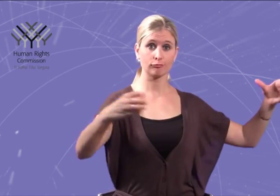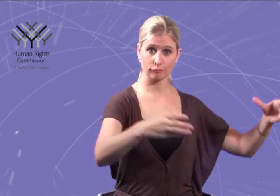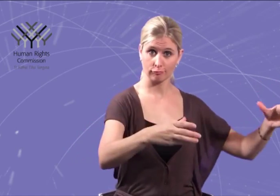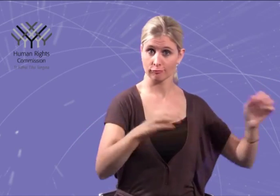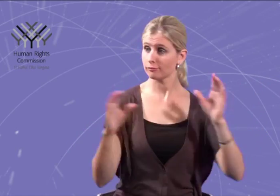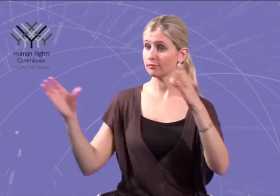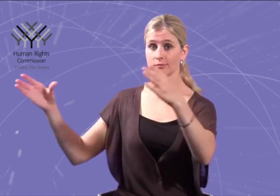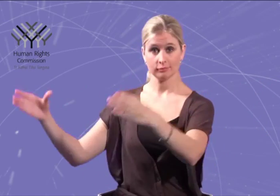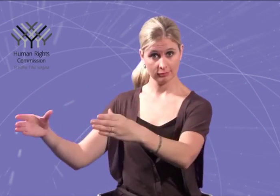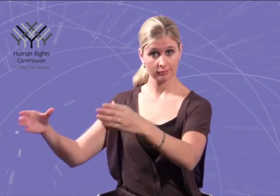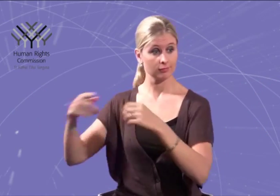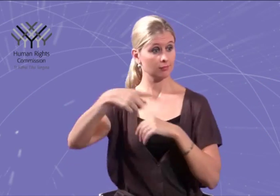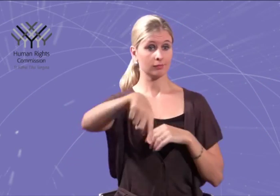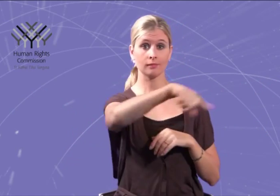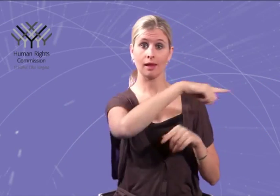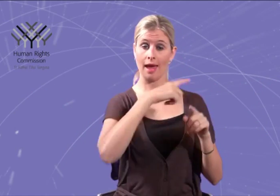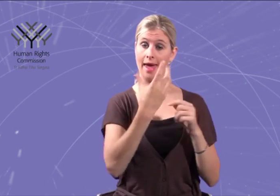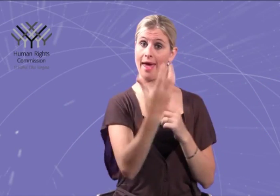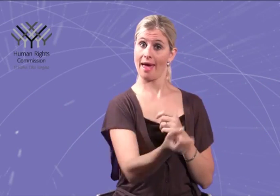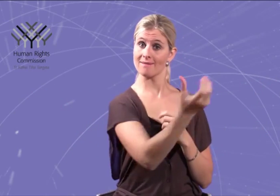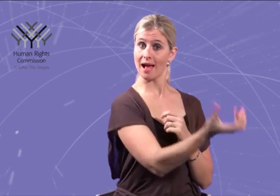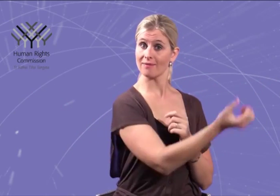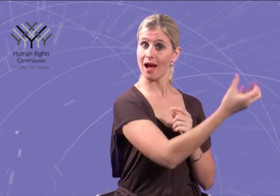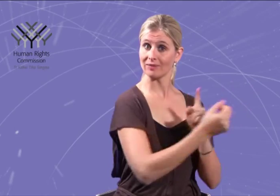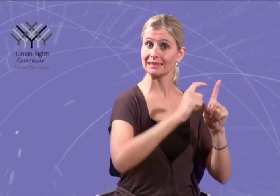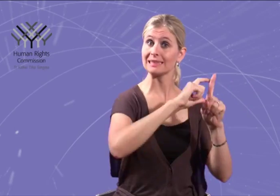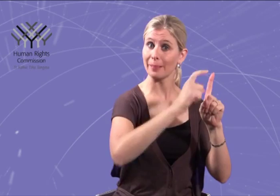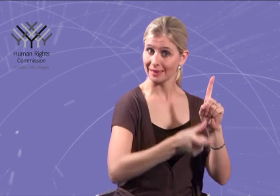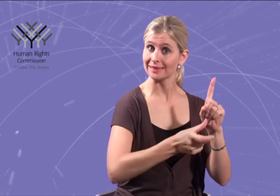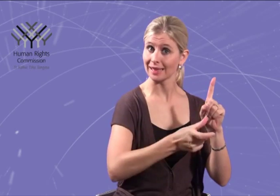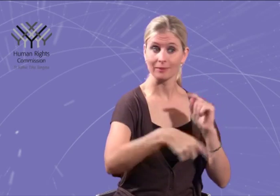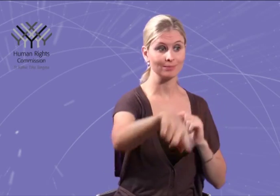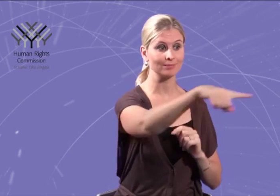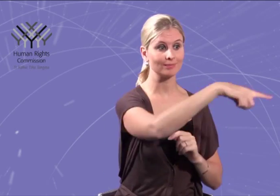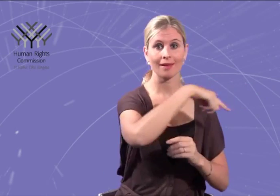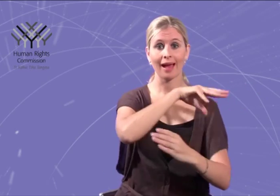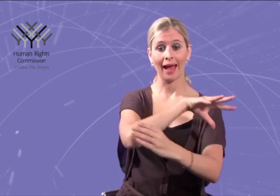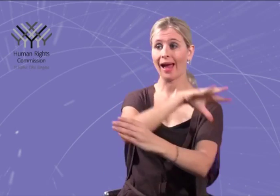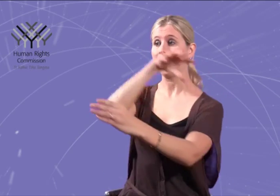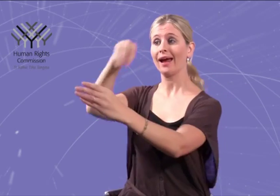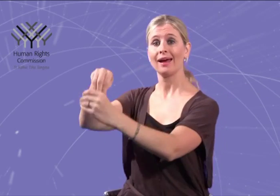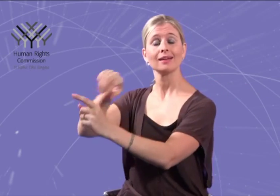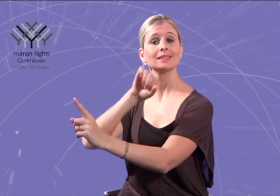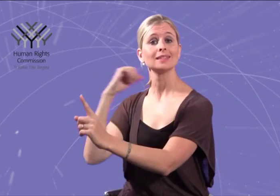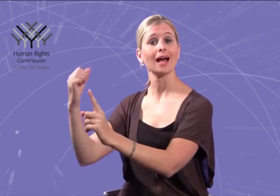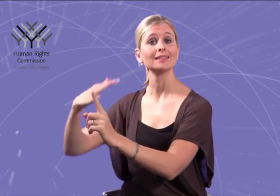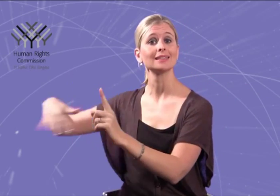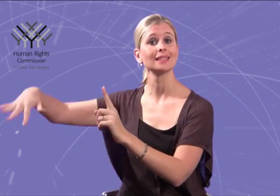It says that because of their impairment and society's attitudes, disabled people may